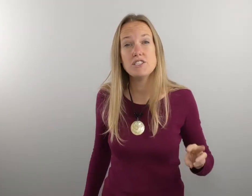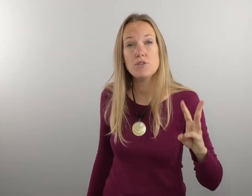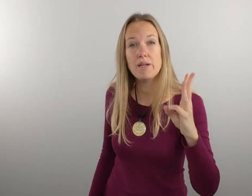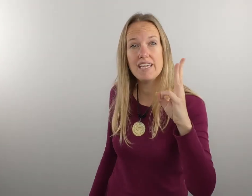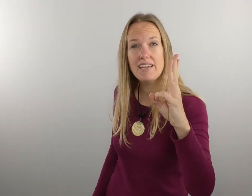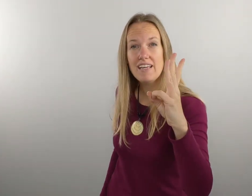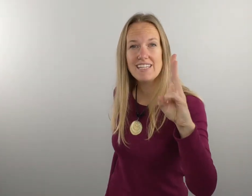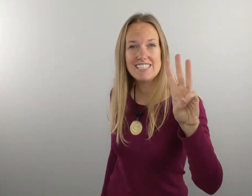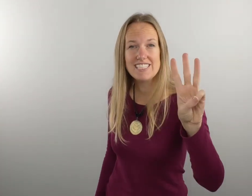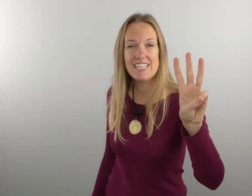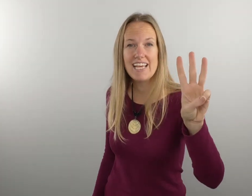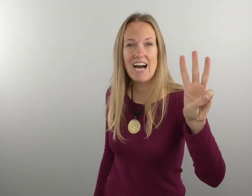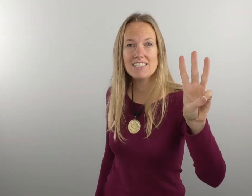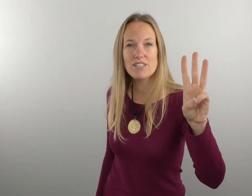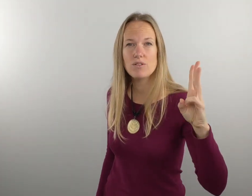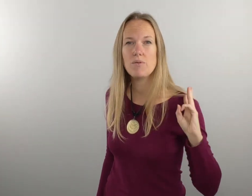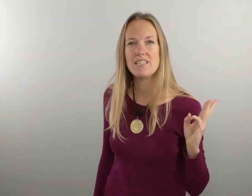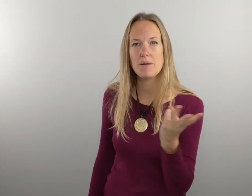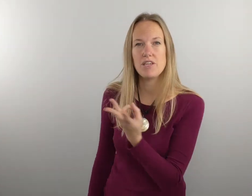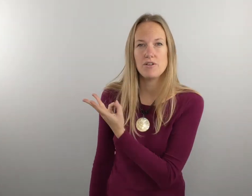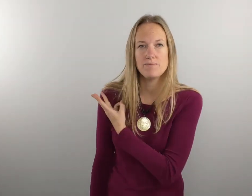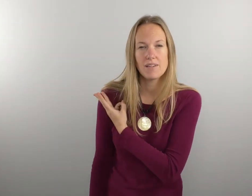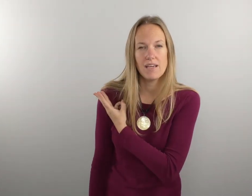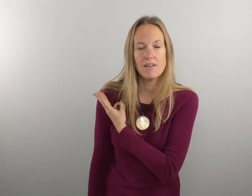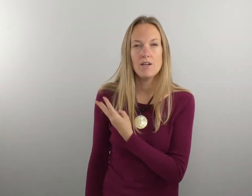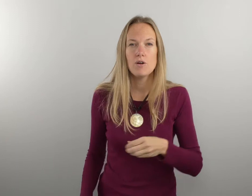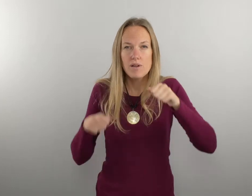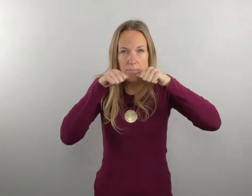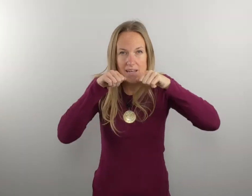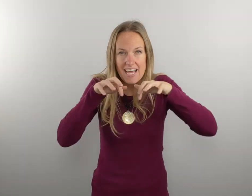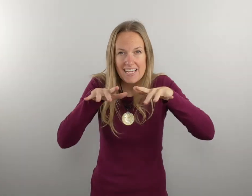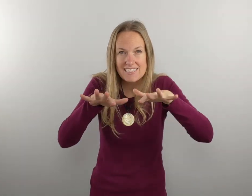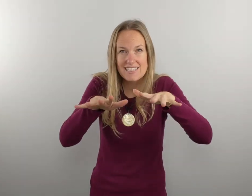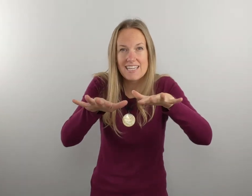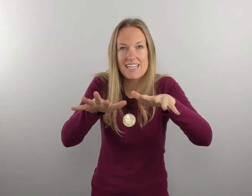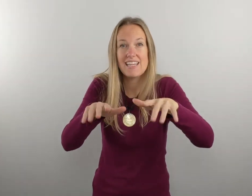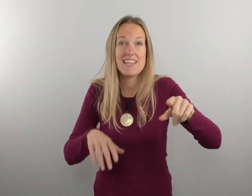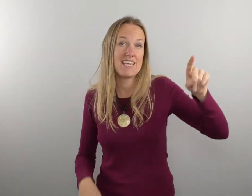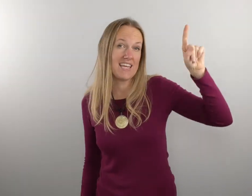do we, that's just like us, only with the W, okay? We bless thee,